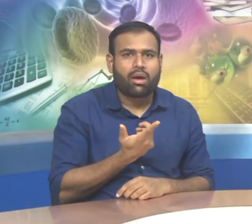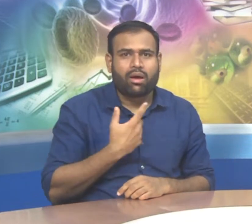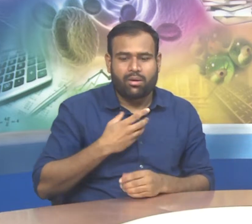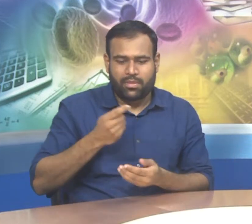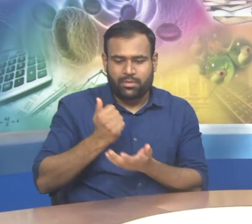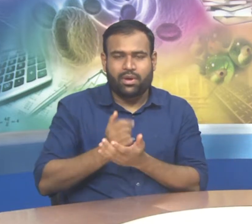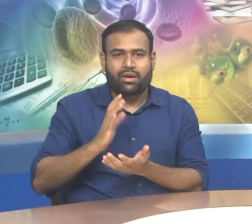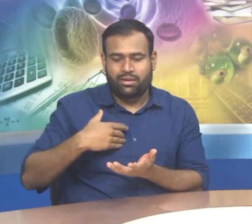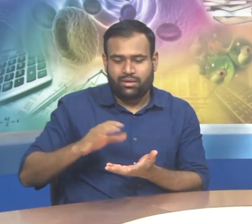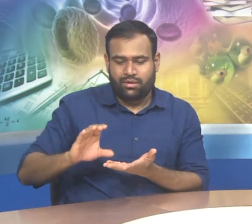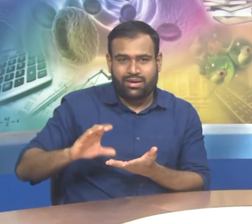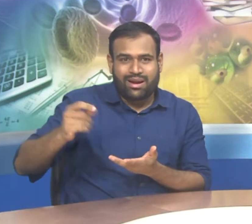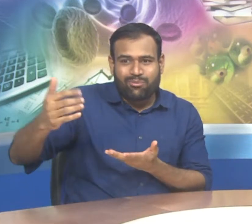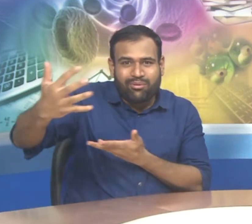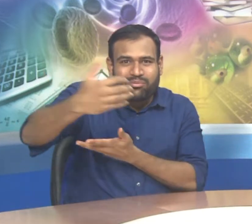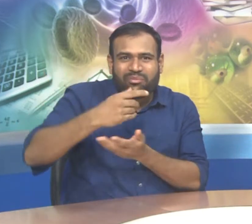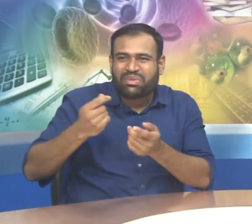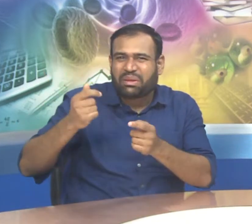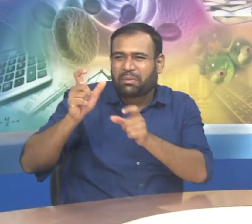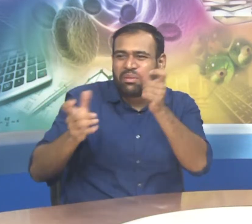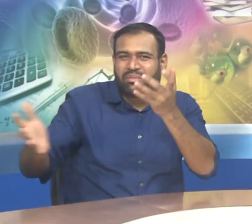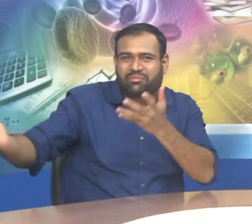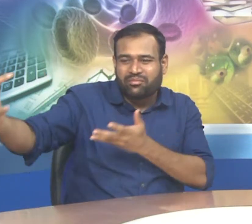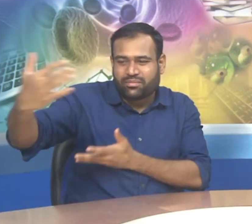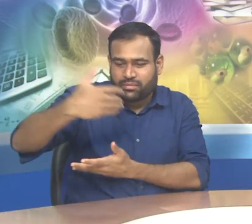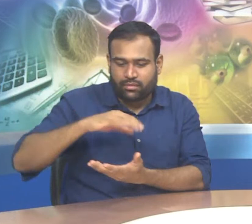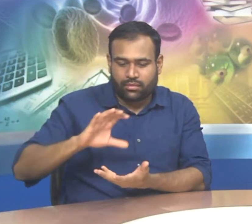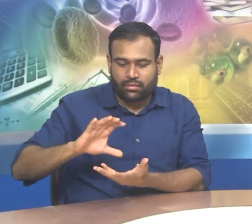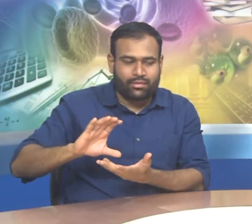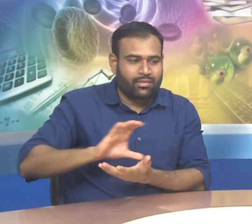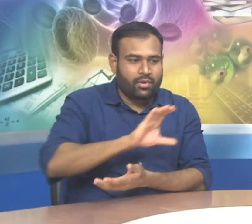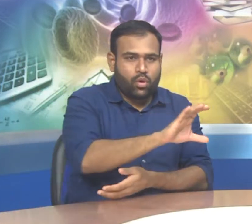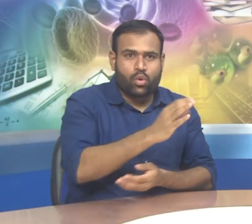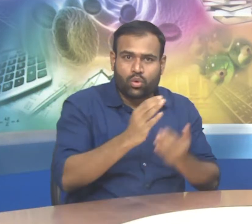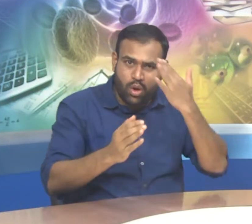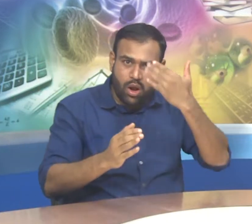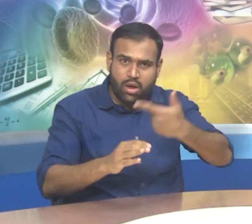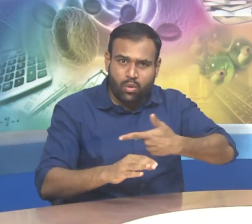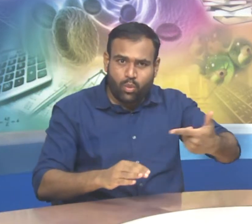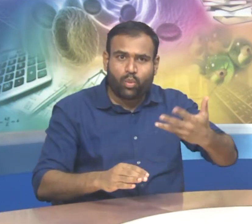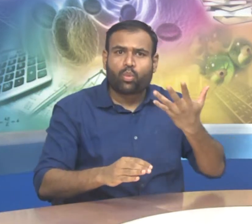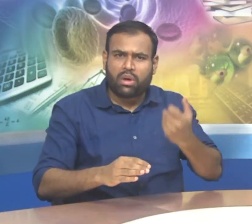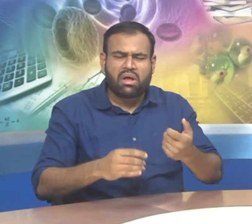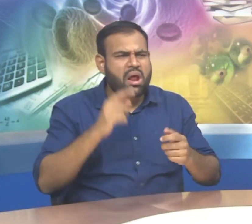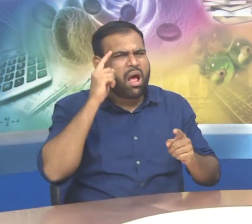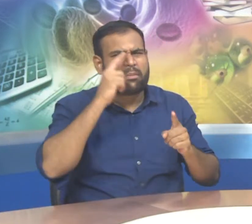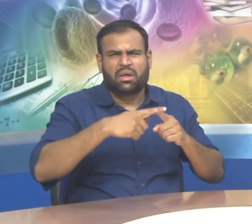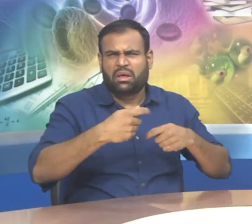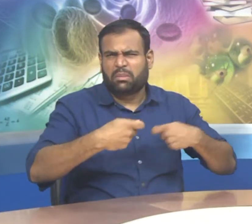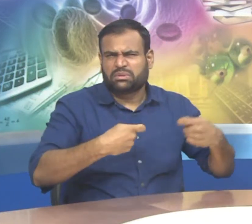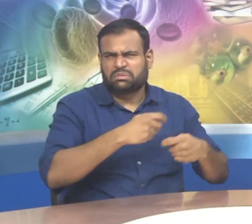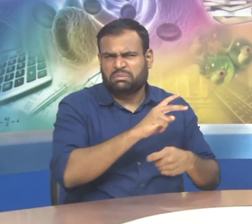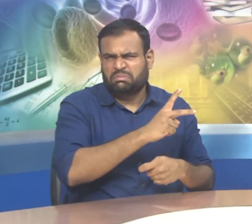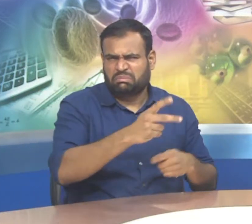for various business activities. So we can say that bank is a mediator between the two